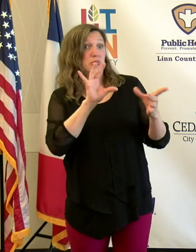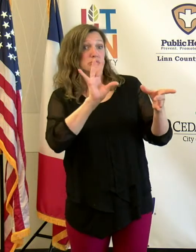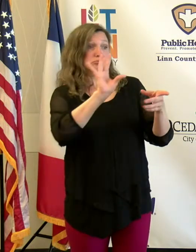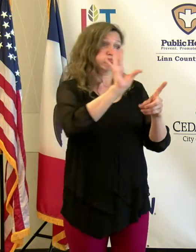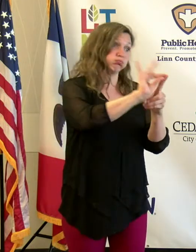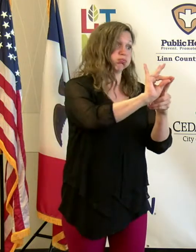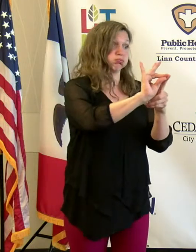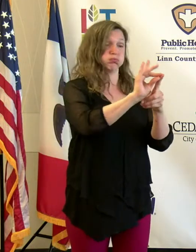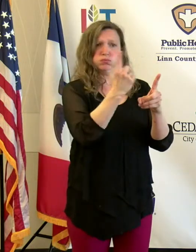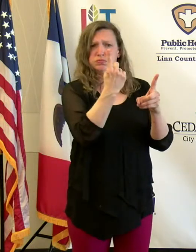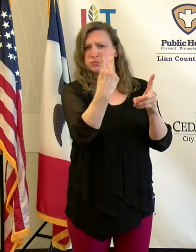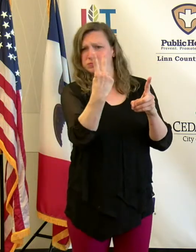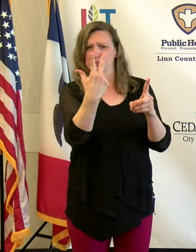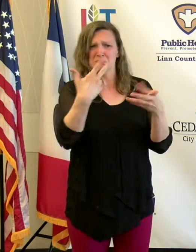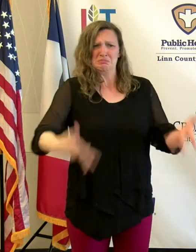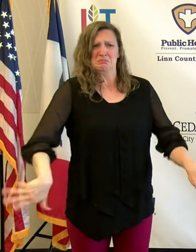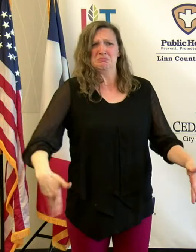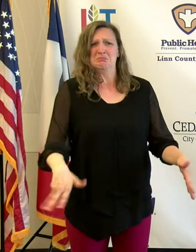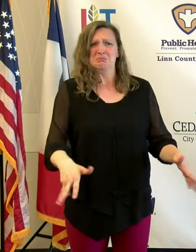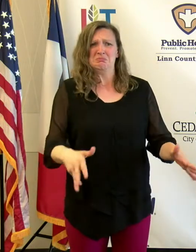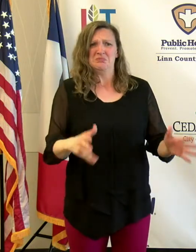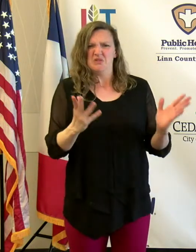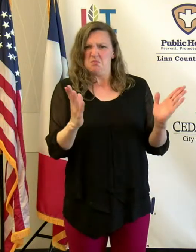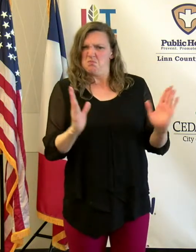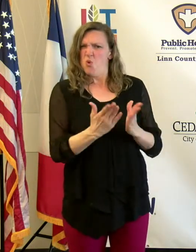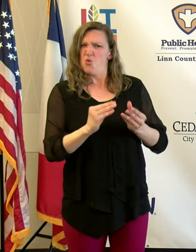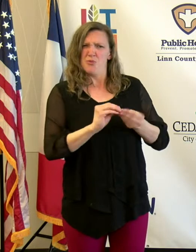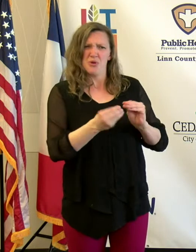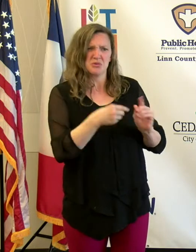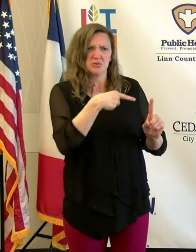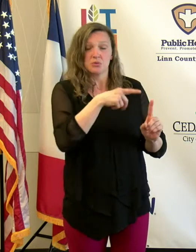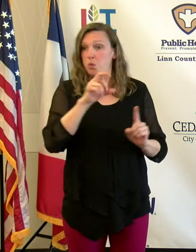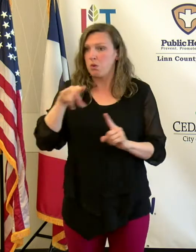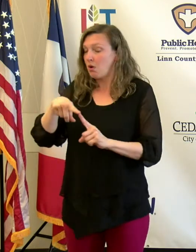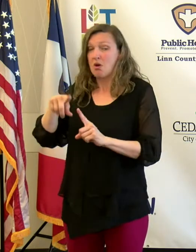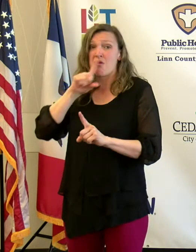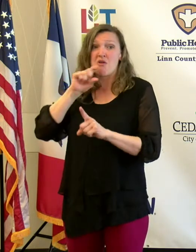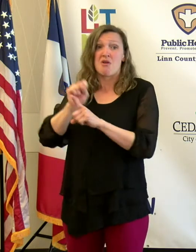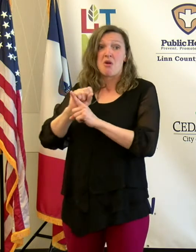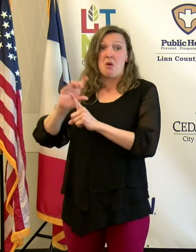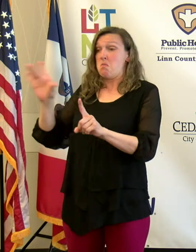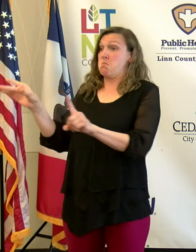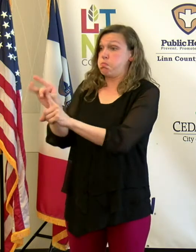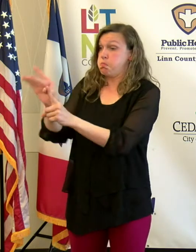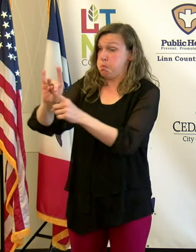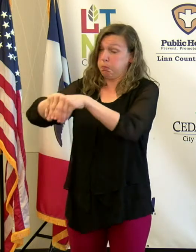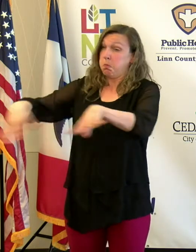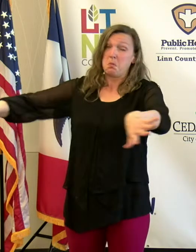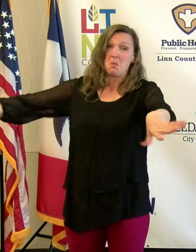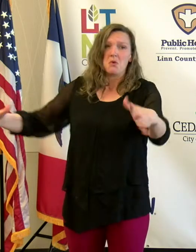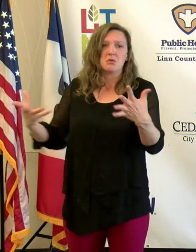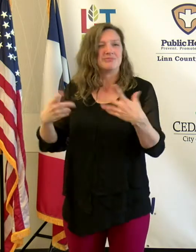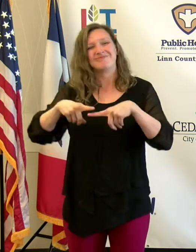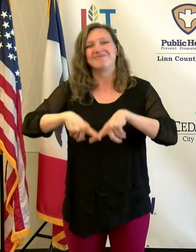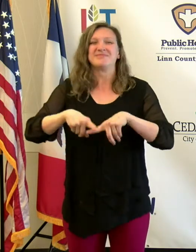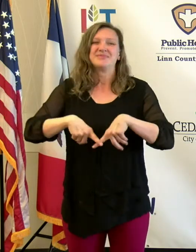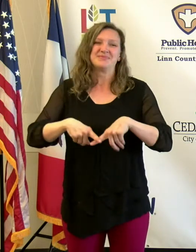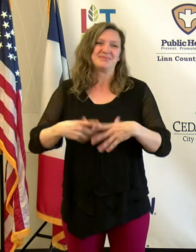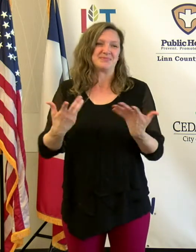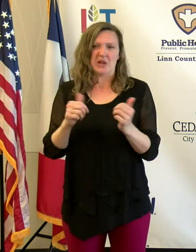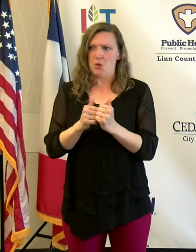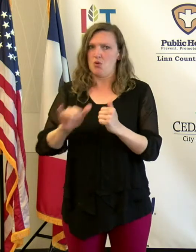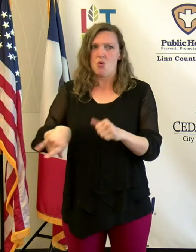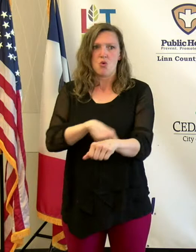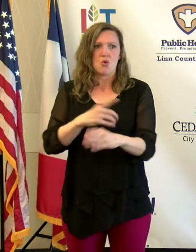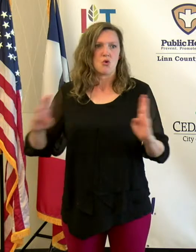numbers, contact information to address those individuals within about an hour. It may take a day or two to follow